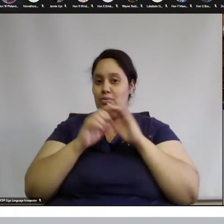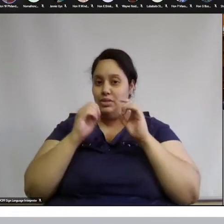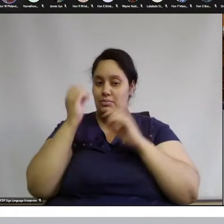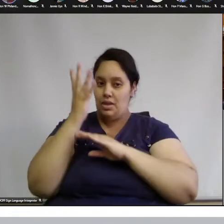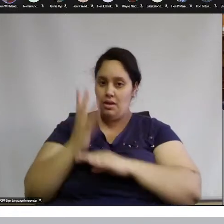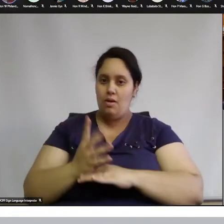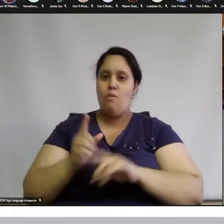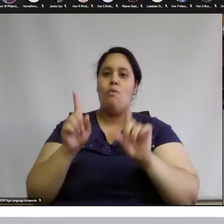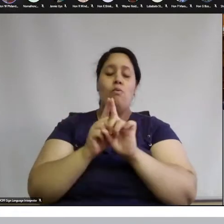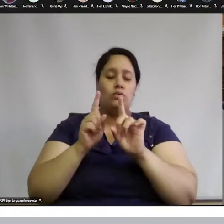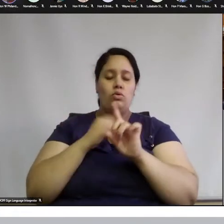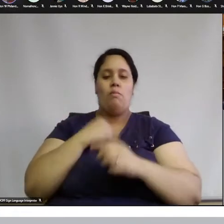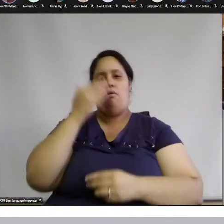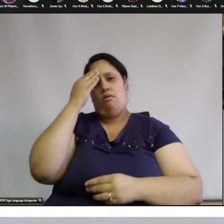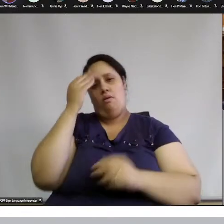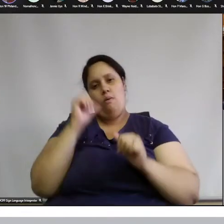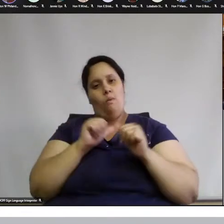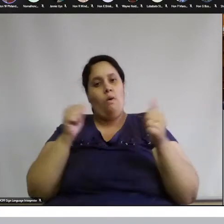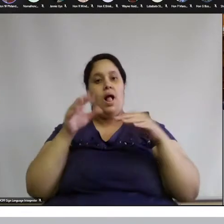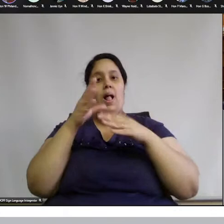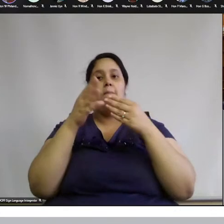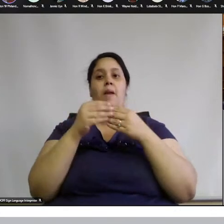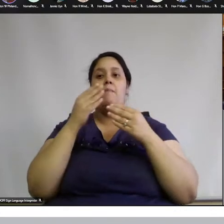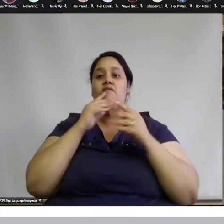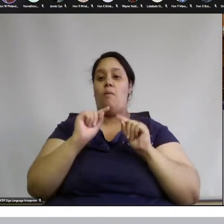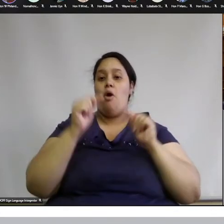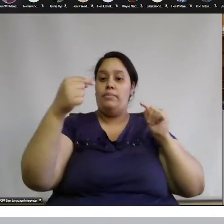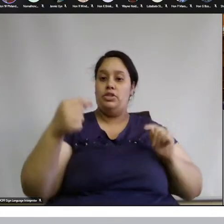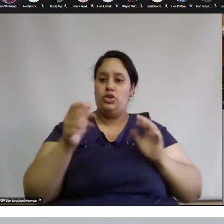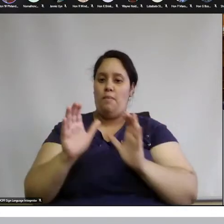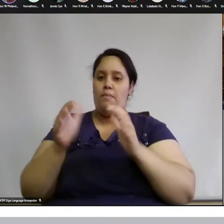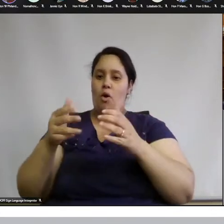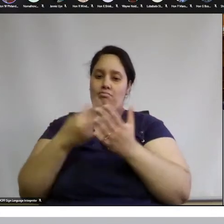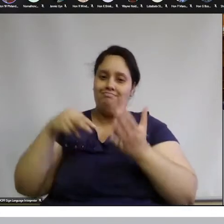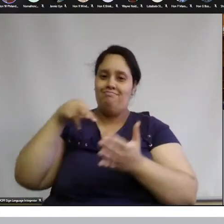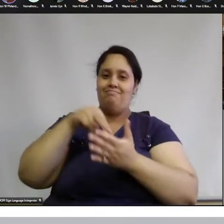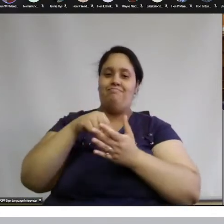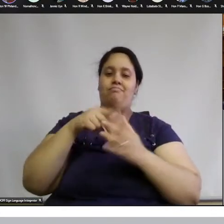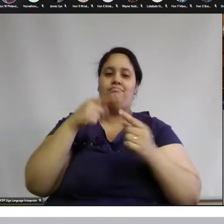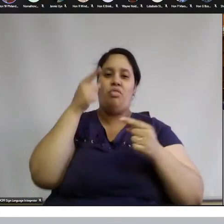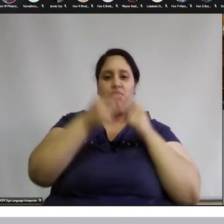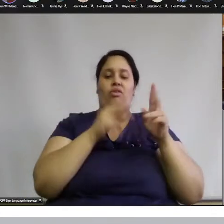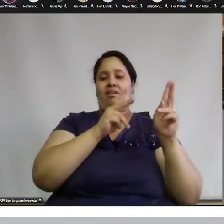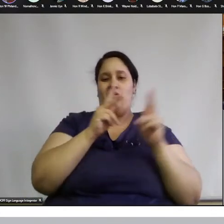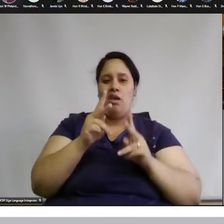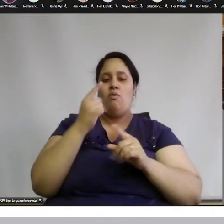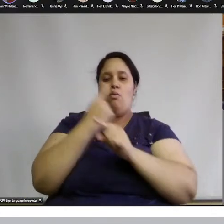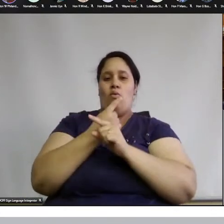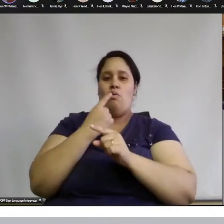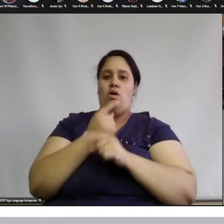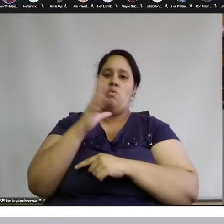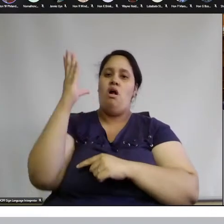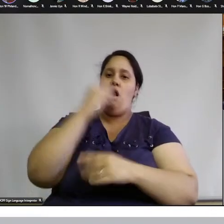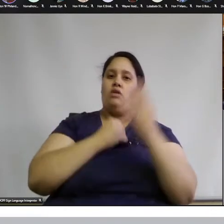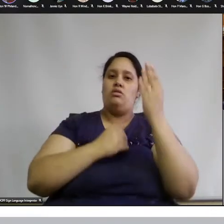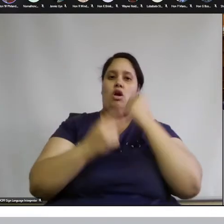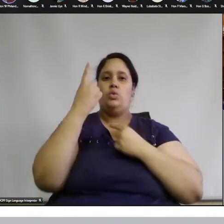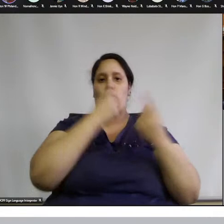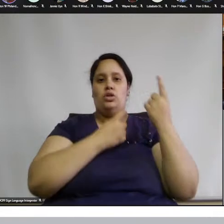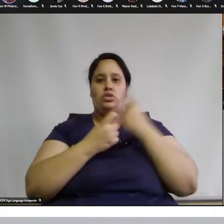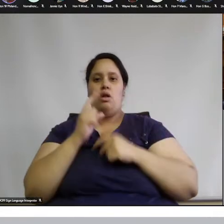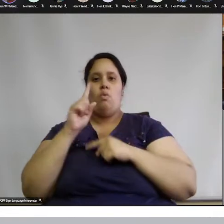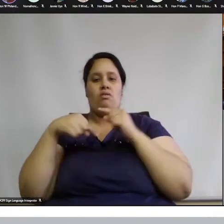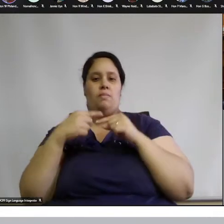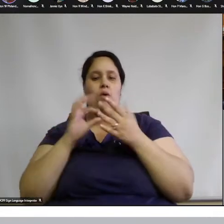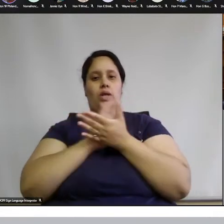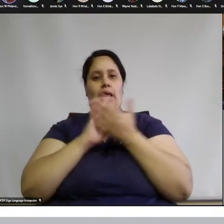also have no doubt that the members from the opposition will rise over and over again and ask the question what a